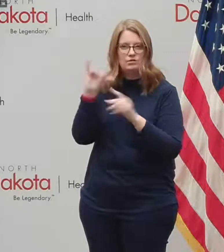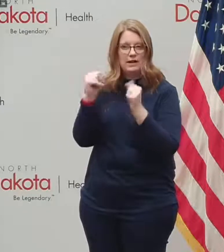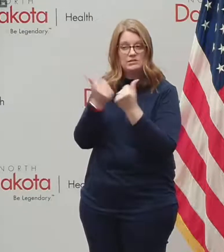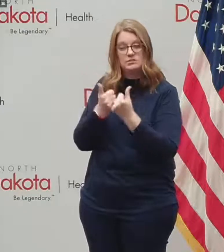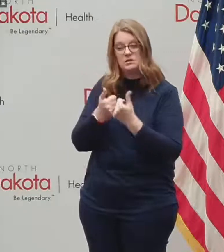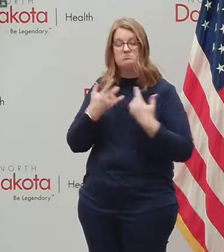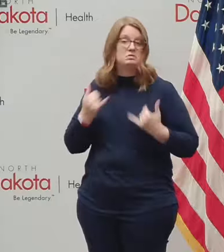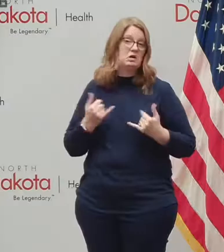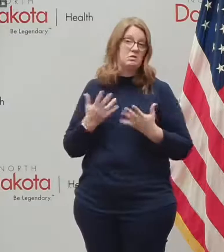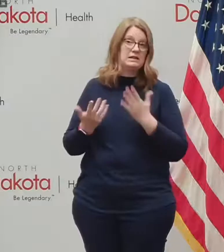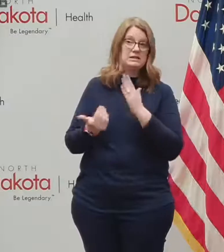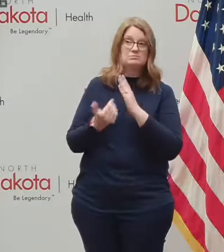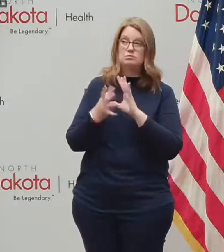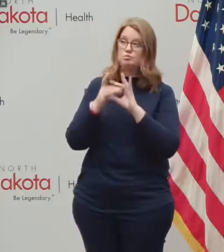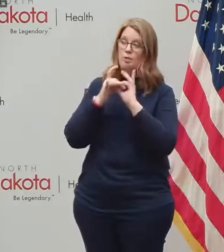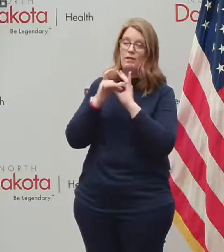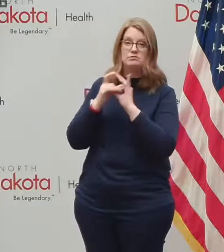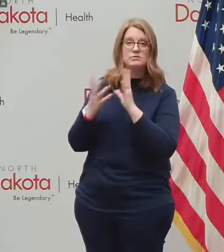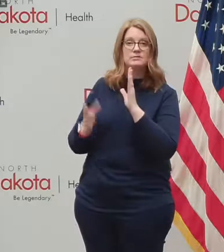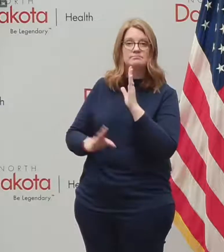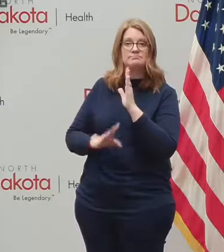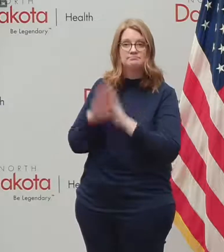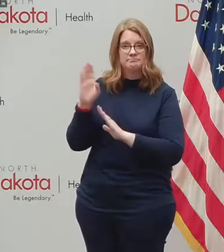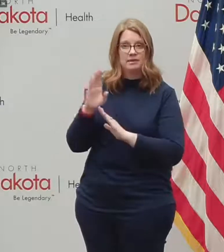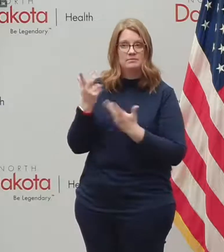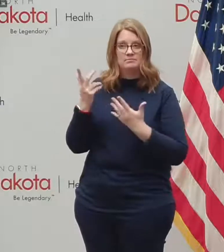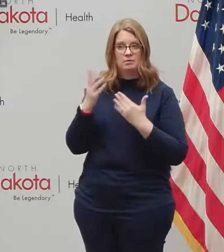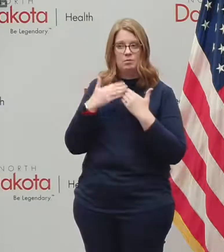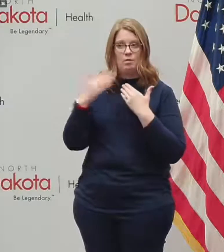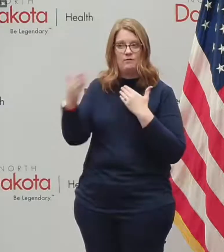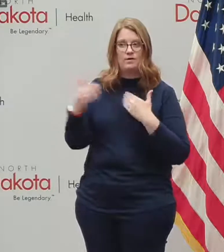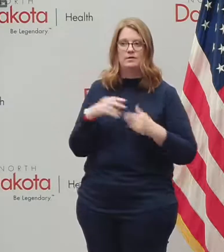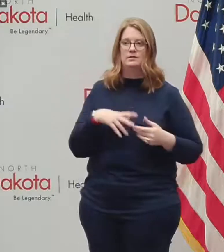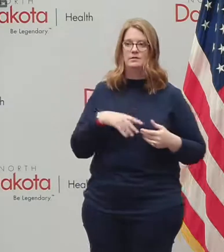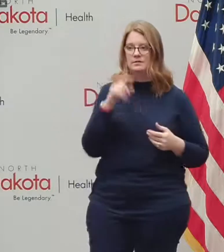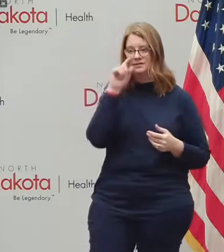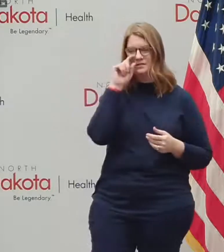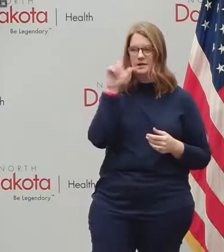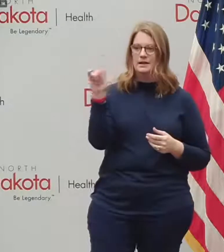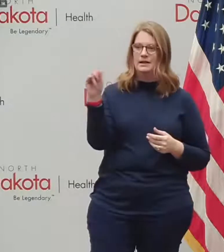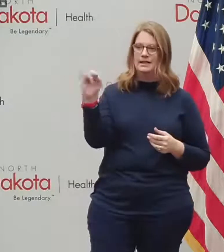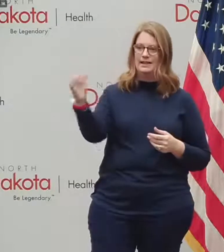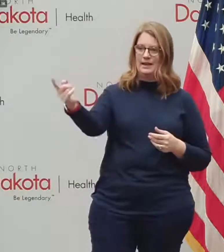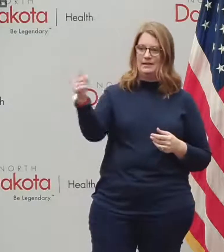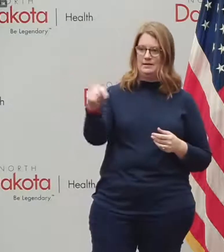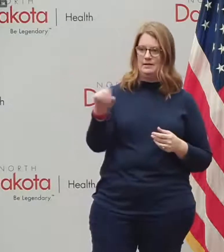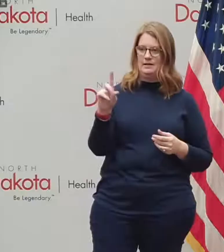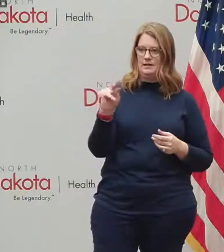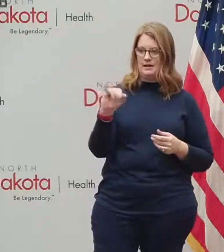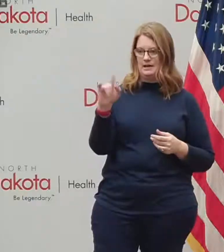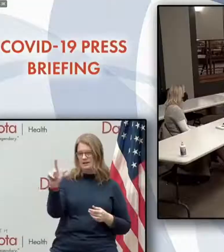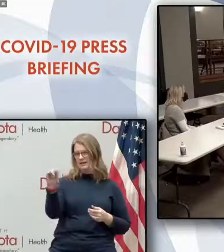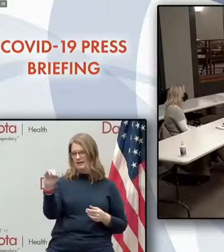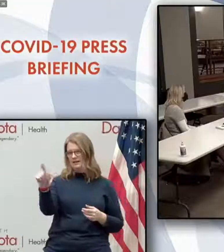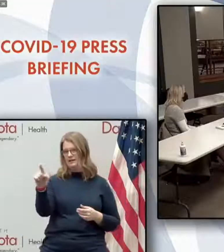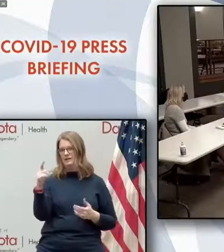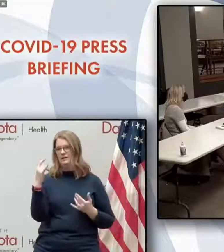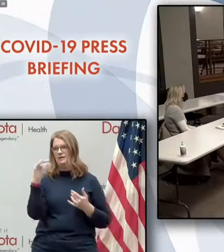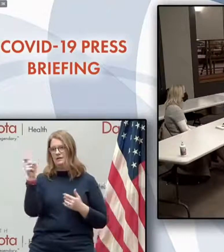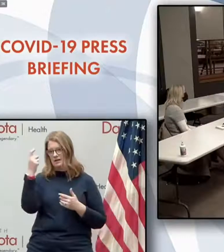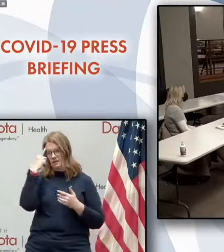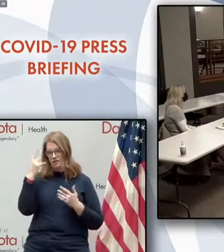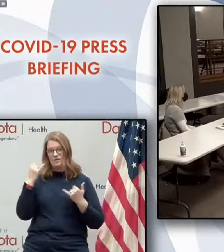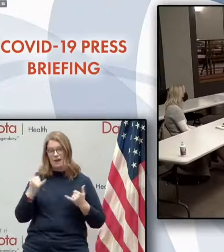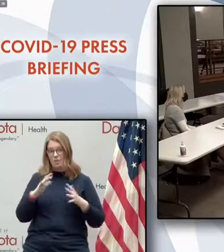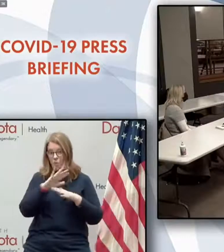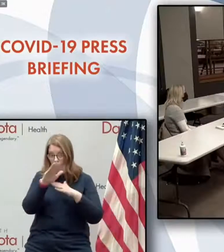relationships going forward. Okay, I'm going to go to Lane and then back online. Governor, now that the whole